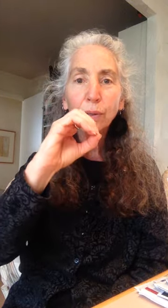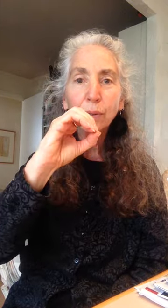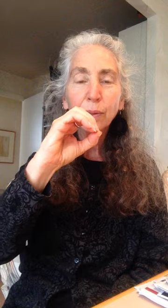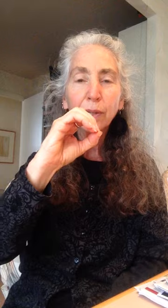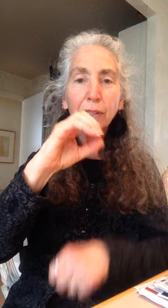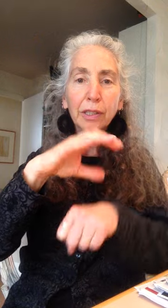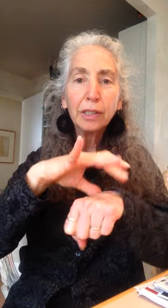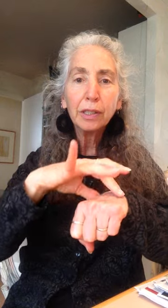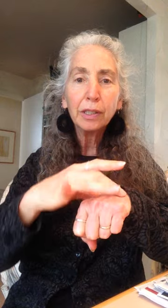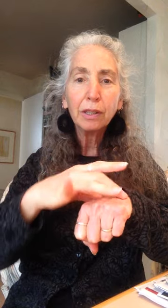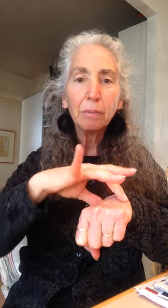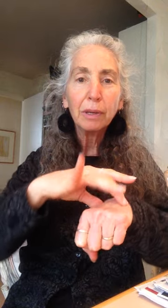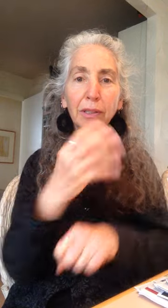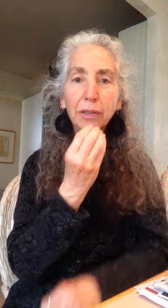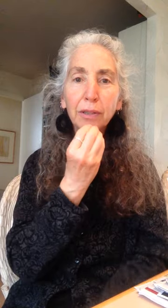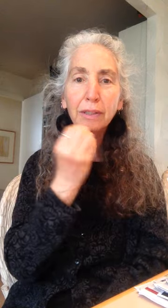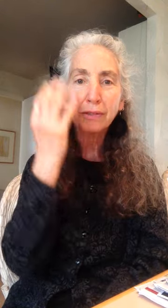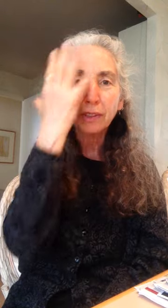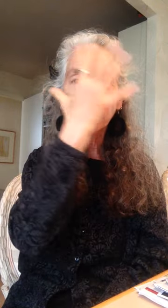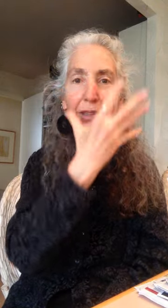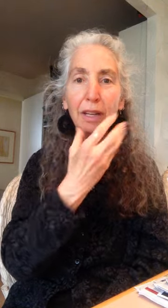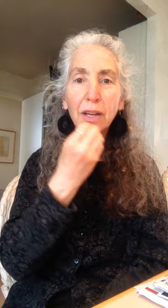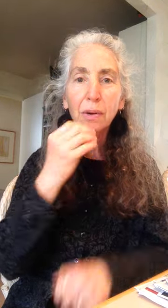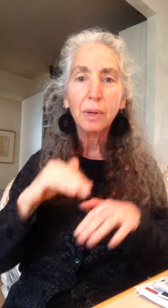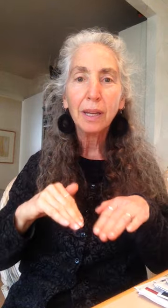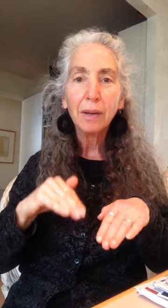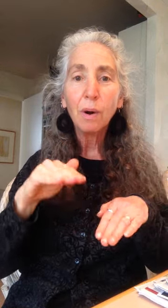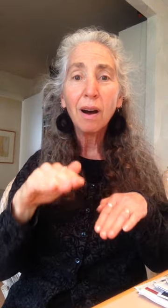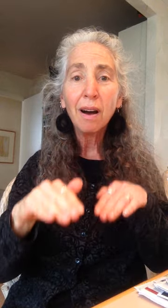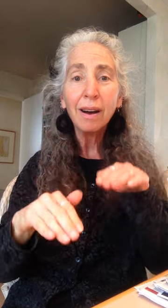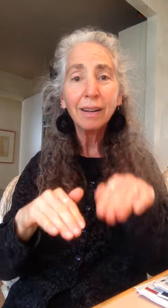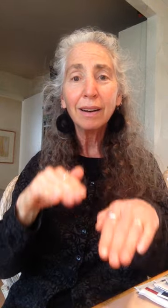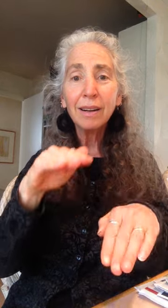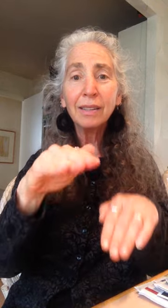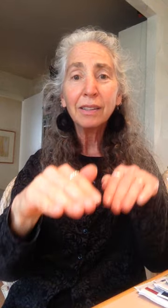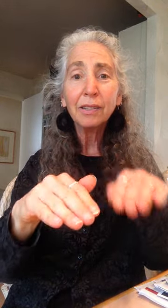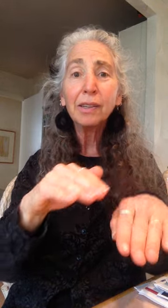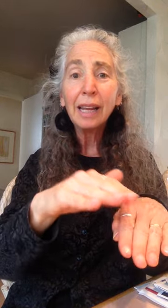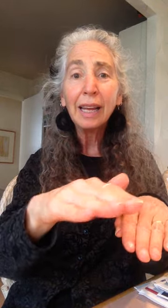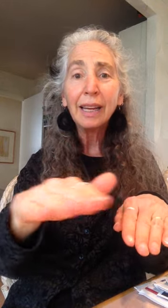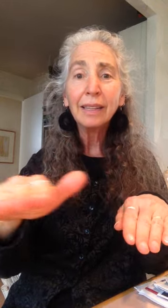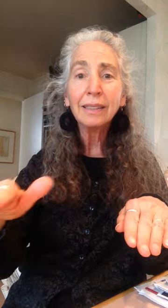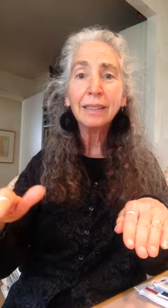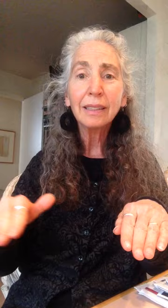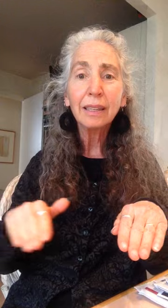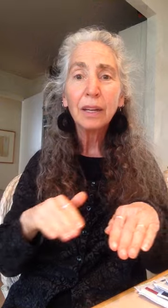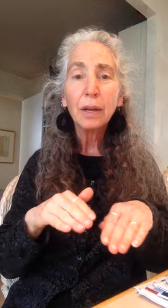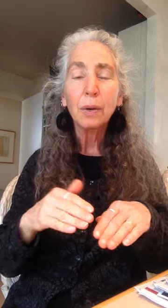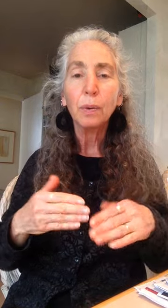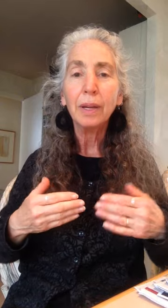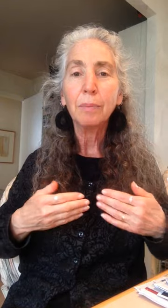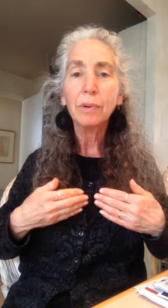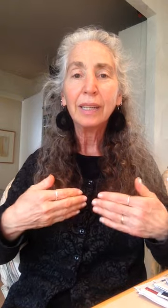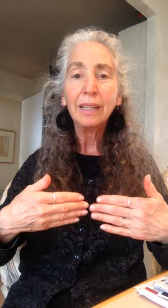earth beautiful we walk on your land we breathe